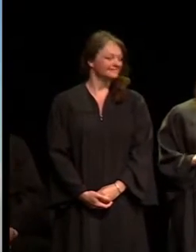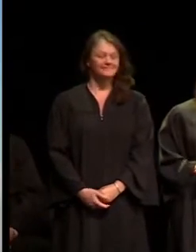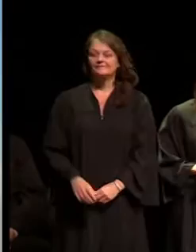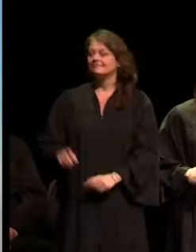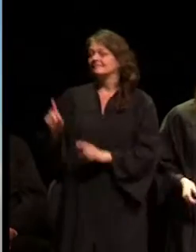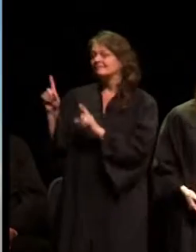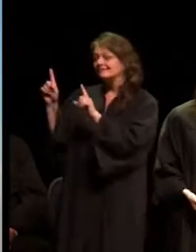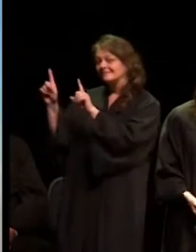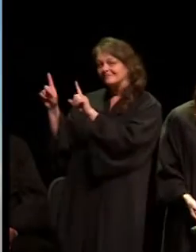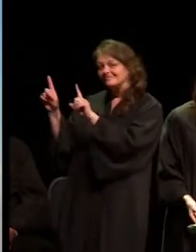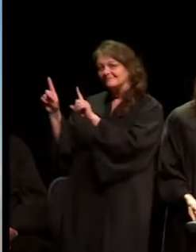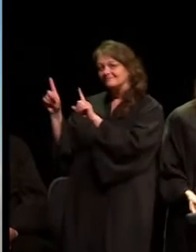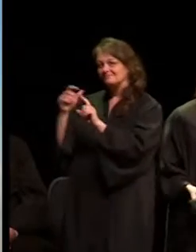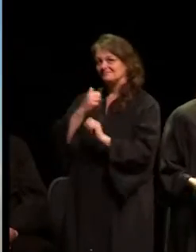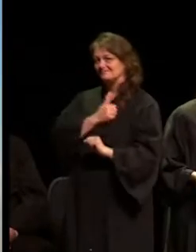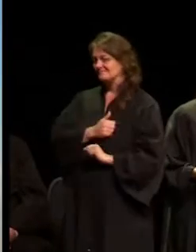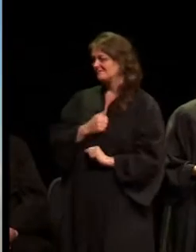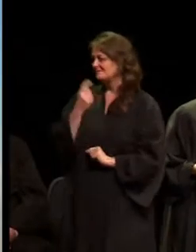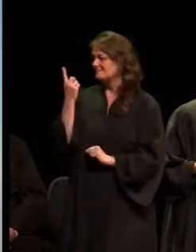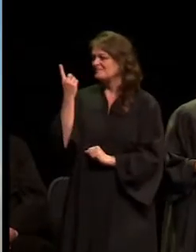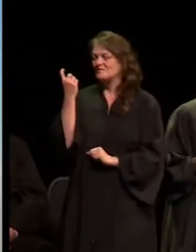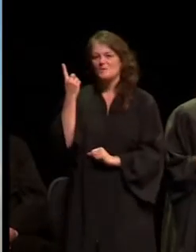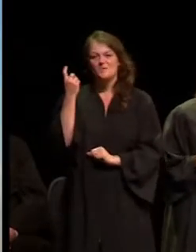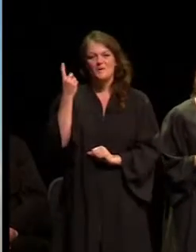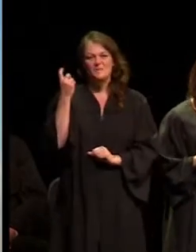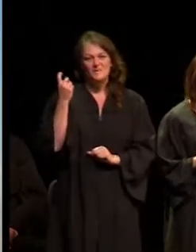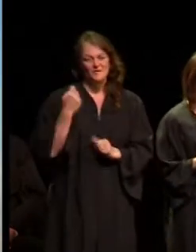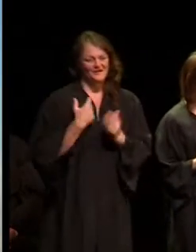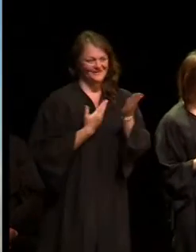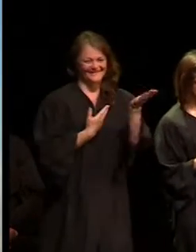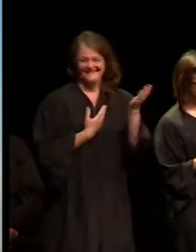And last but not least, Gameda Becker.